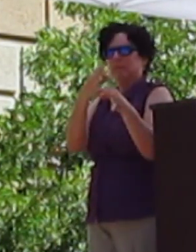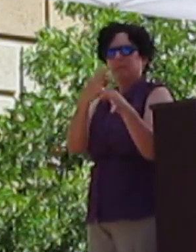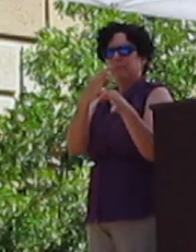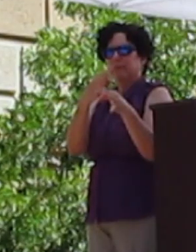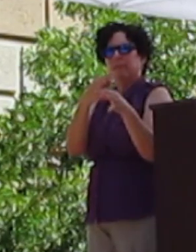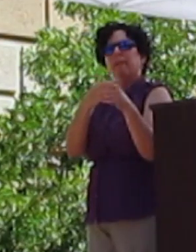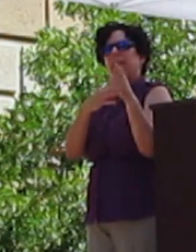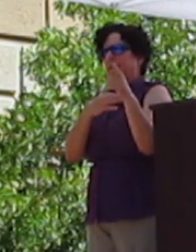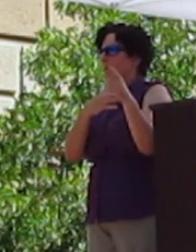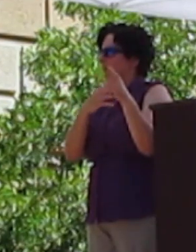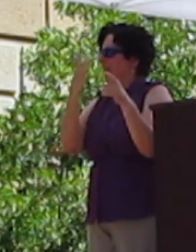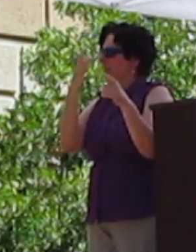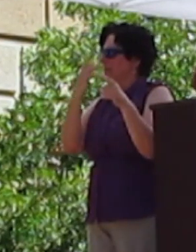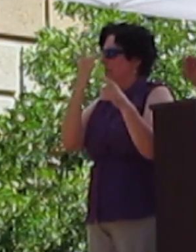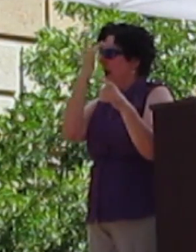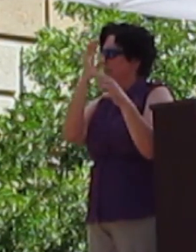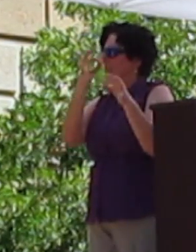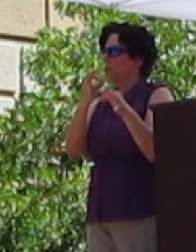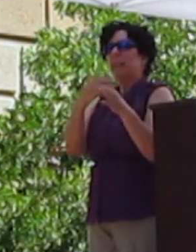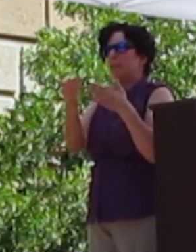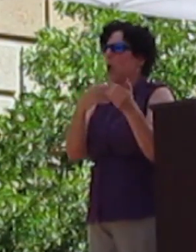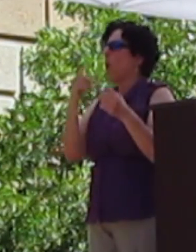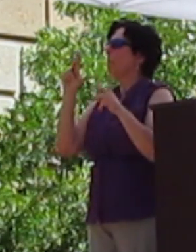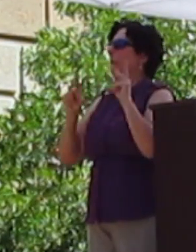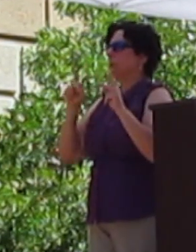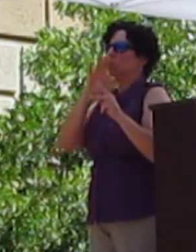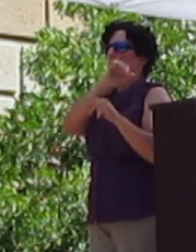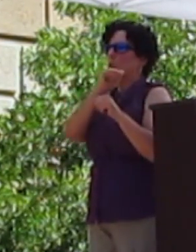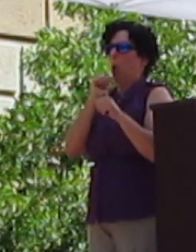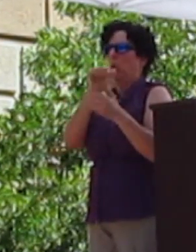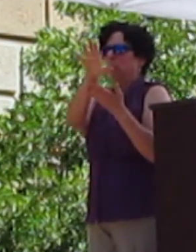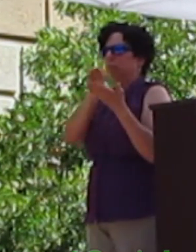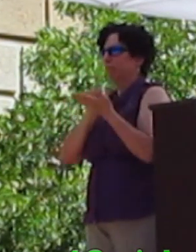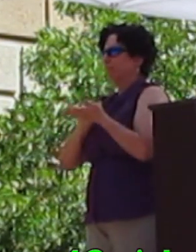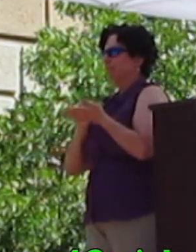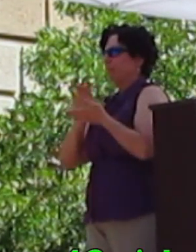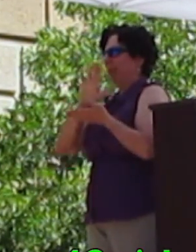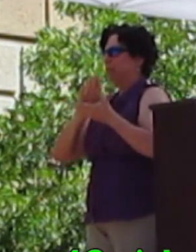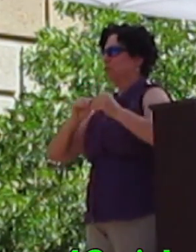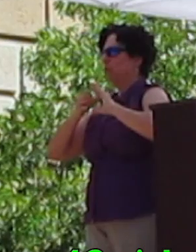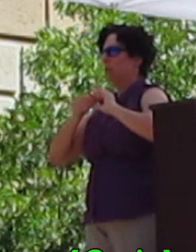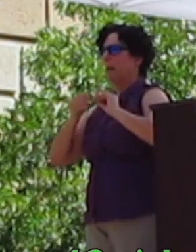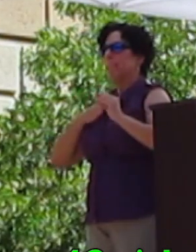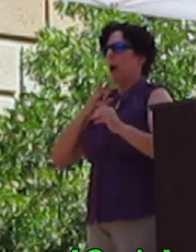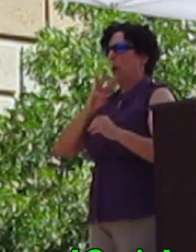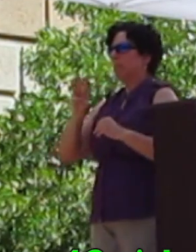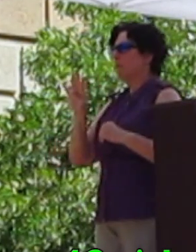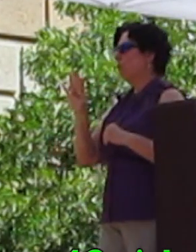nobody wrote them down. Thank you all for coming today. My website is called